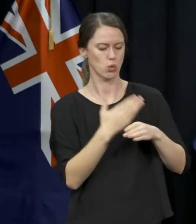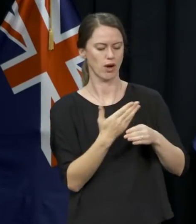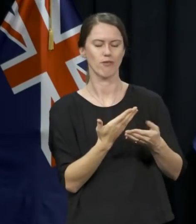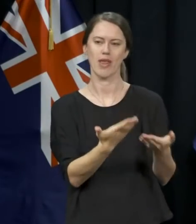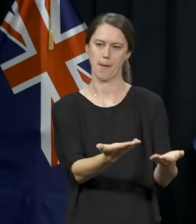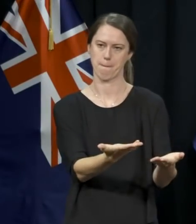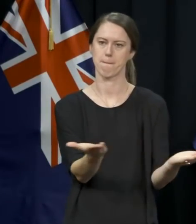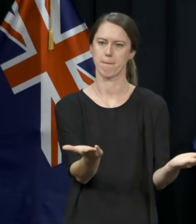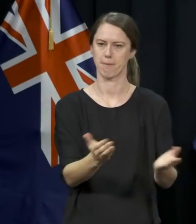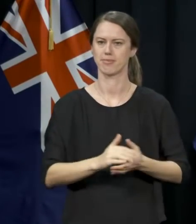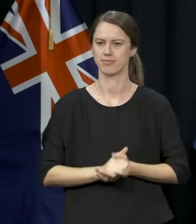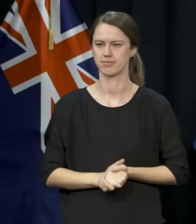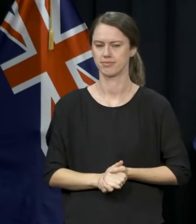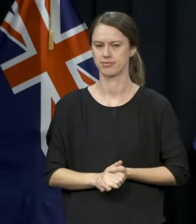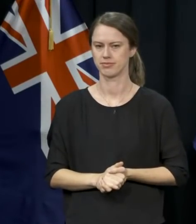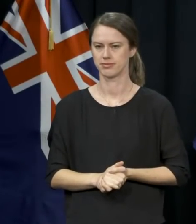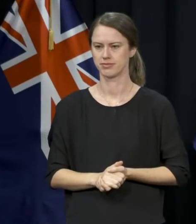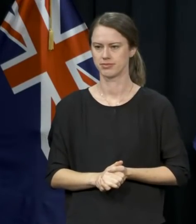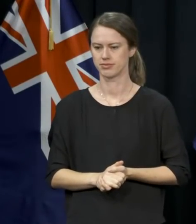local MP.